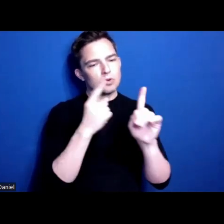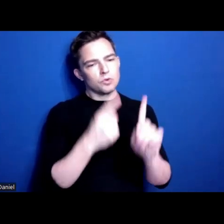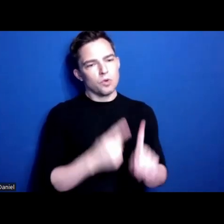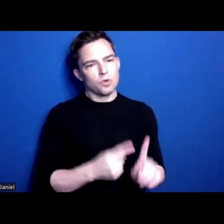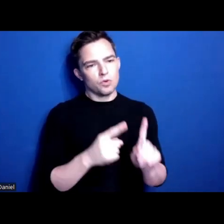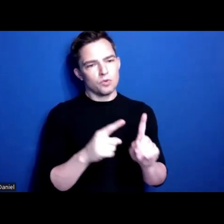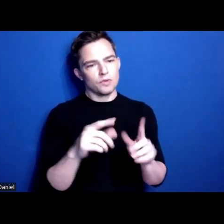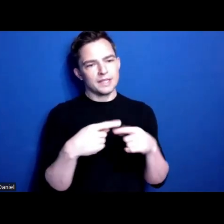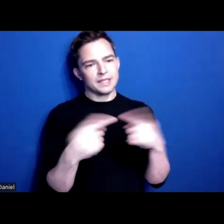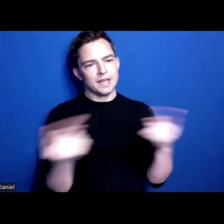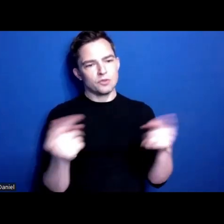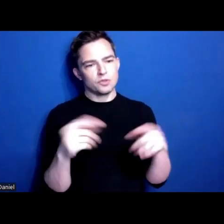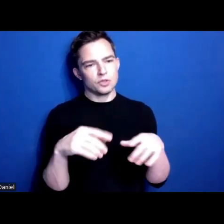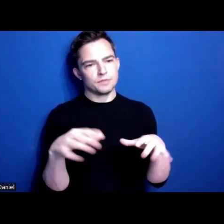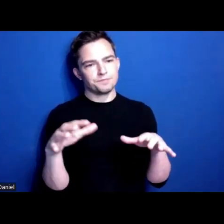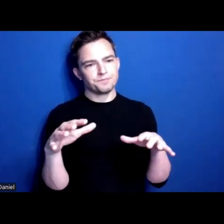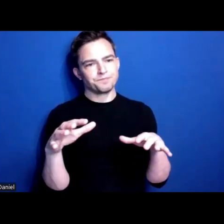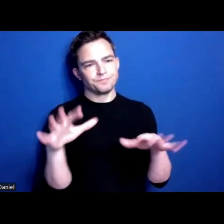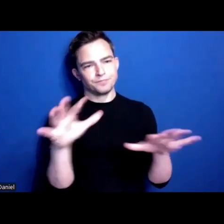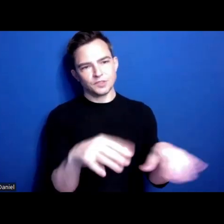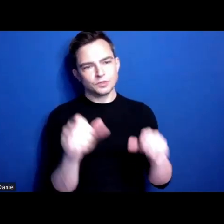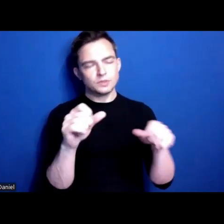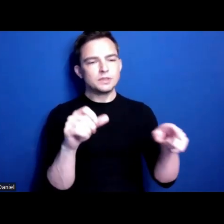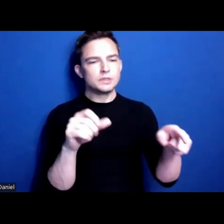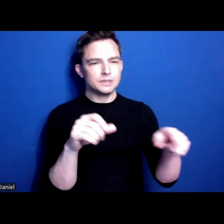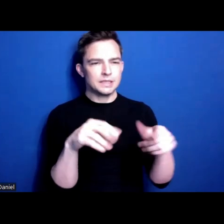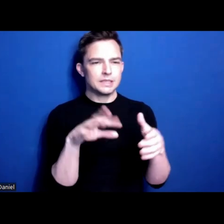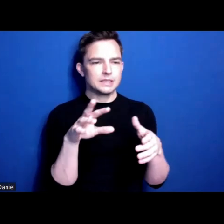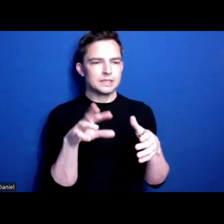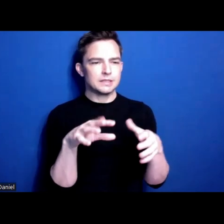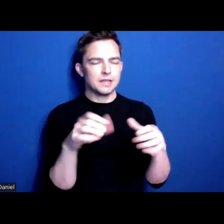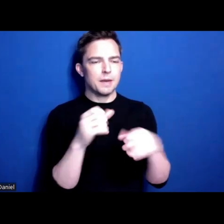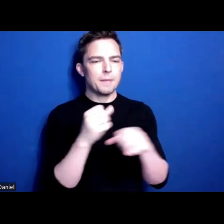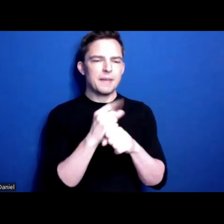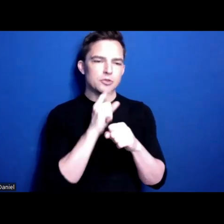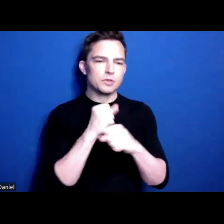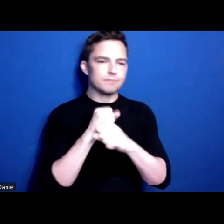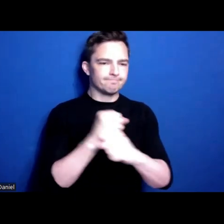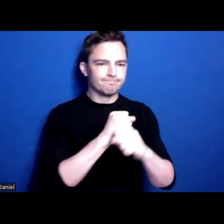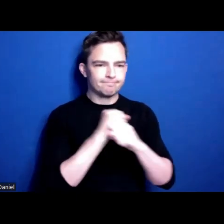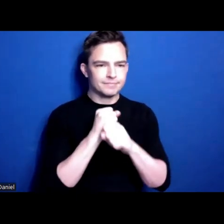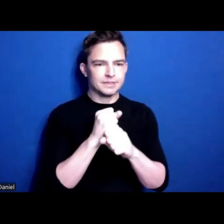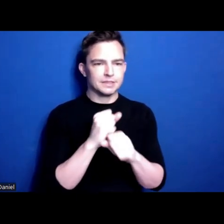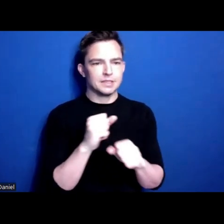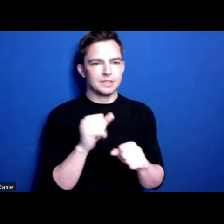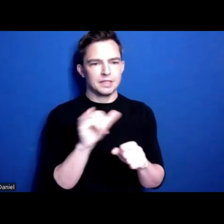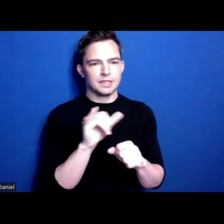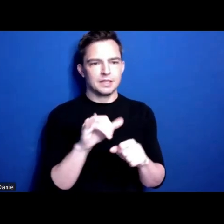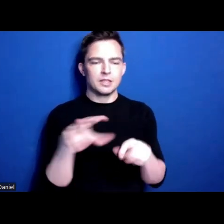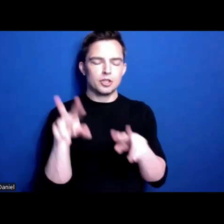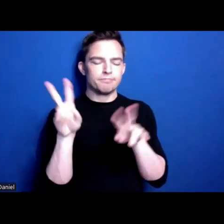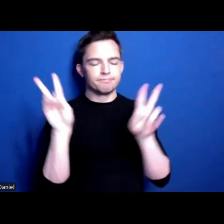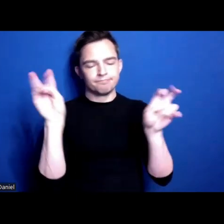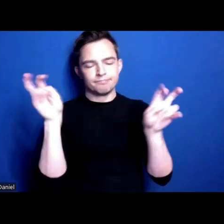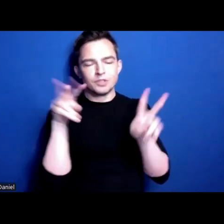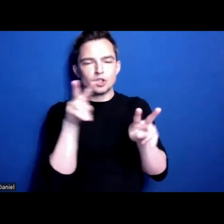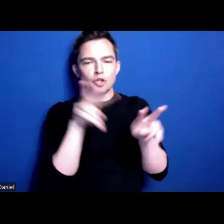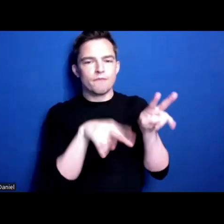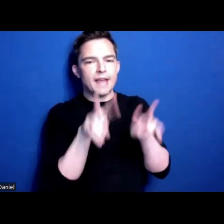quote, provision of security to the population, and I'll add, read security as surveillance and